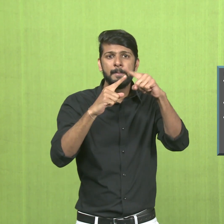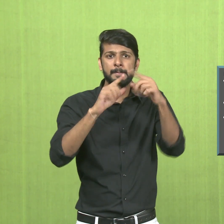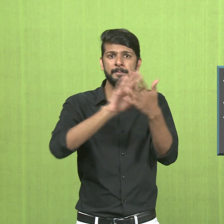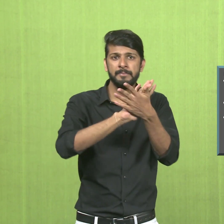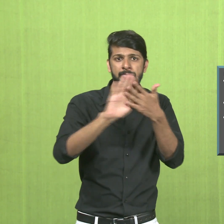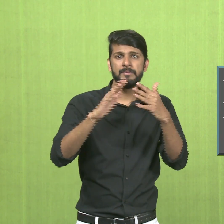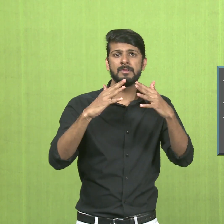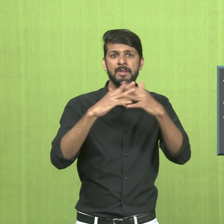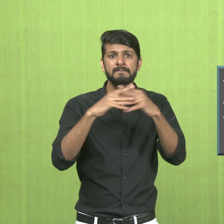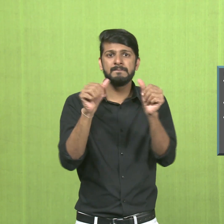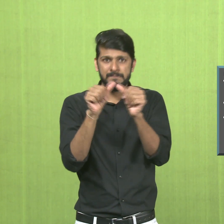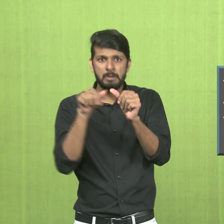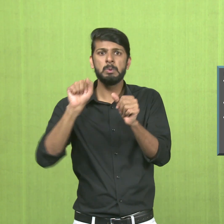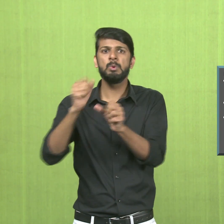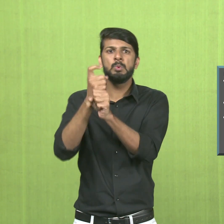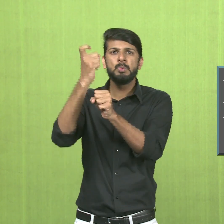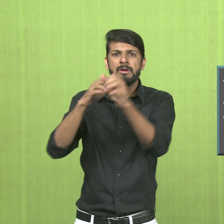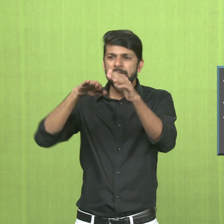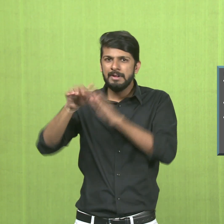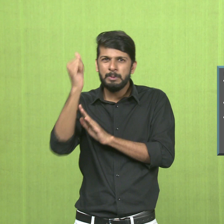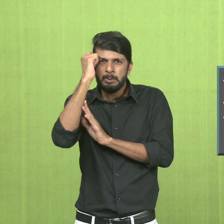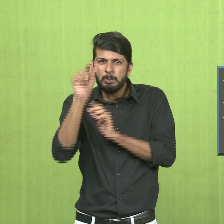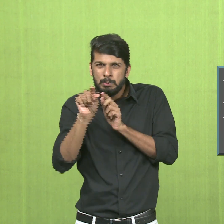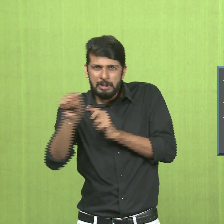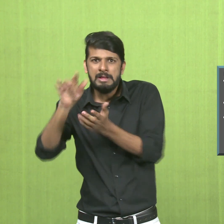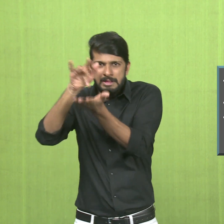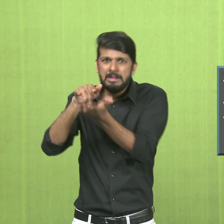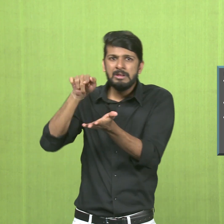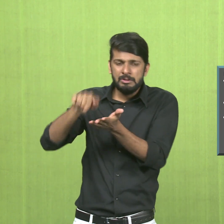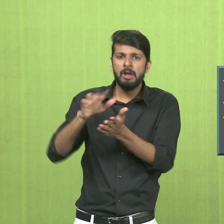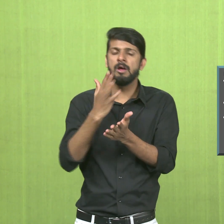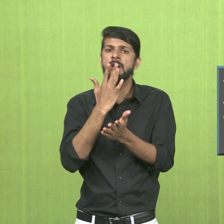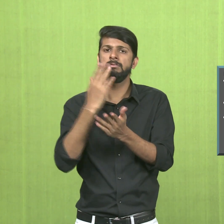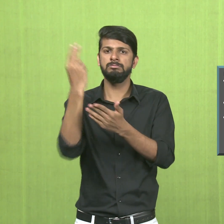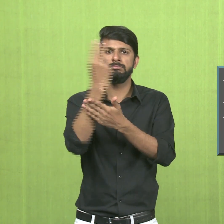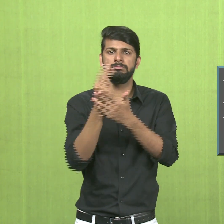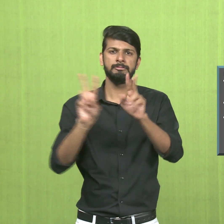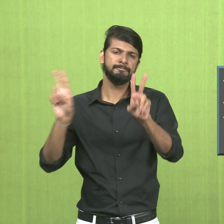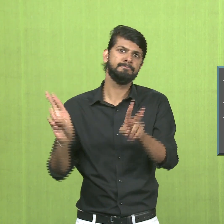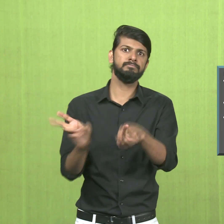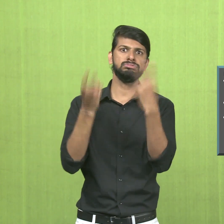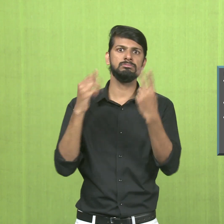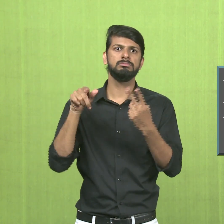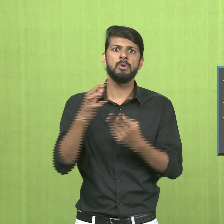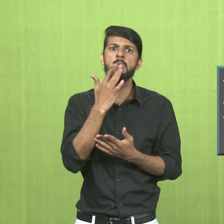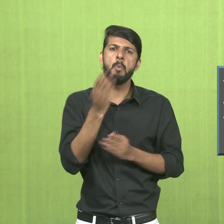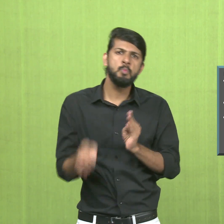old, but the Rathwa palette, the community from Gujarat, Vadodara area, they